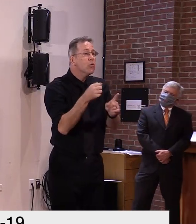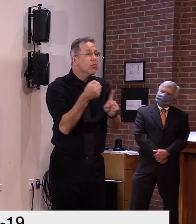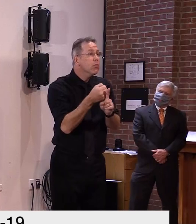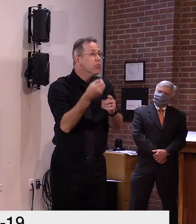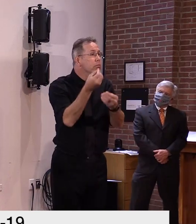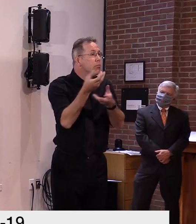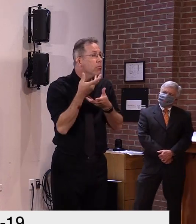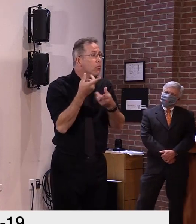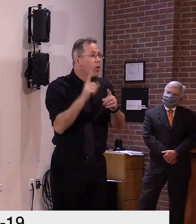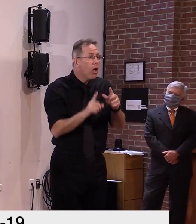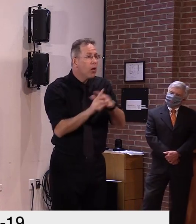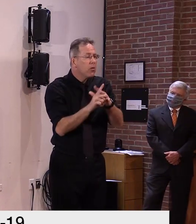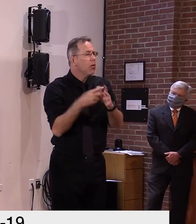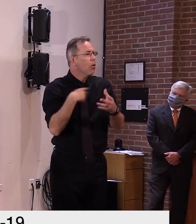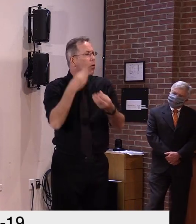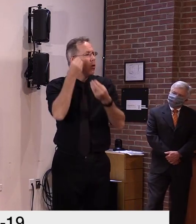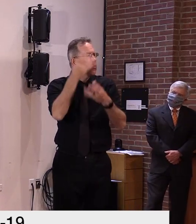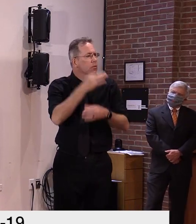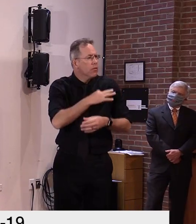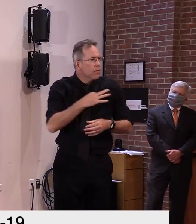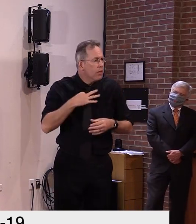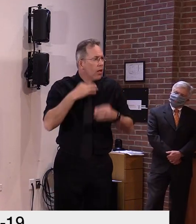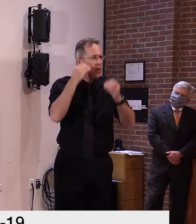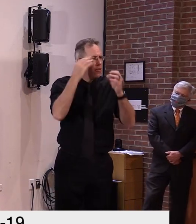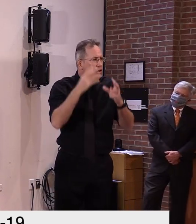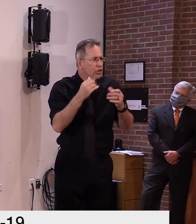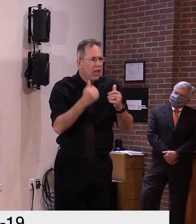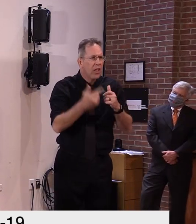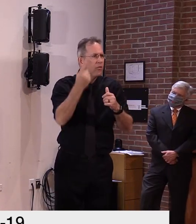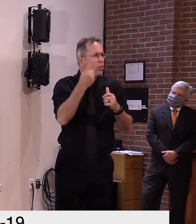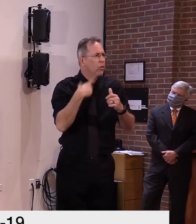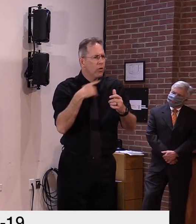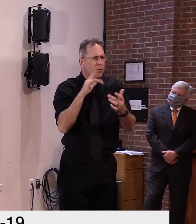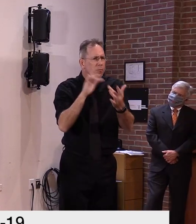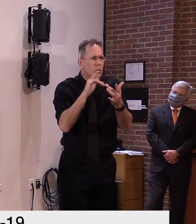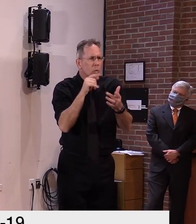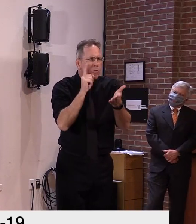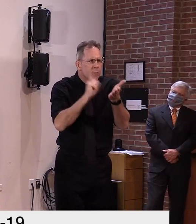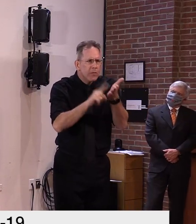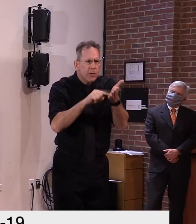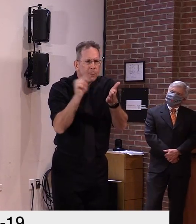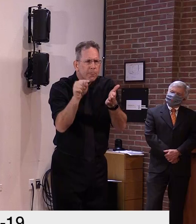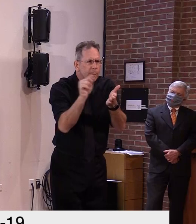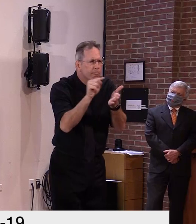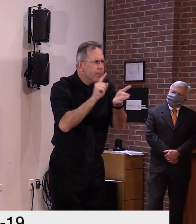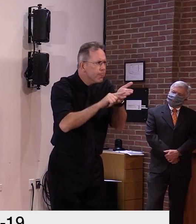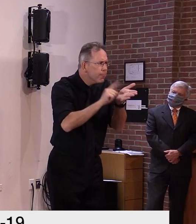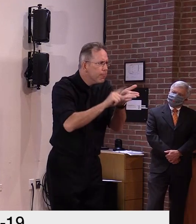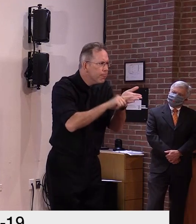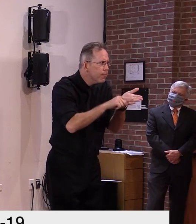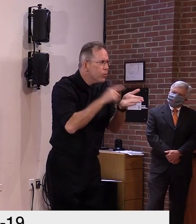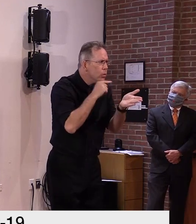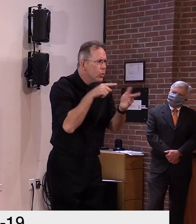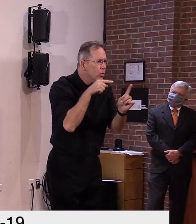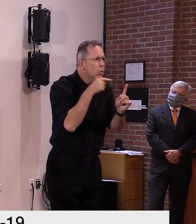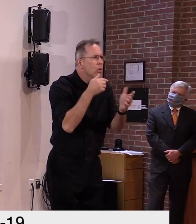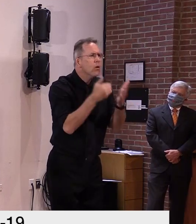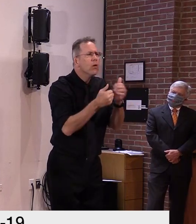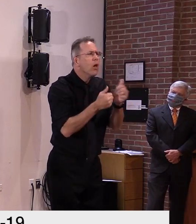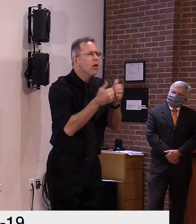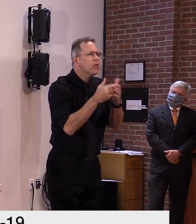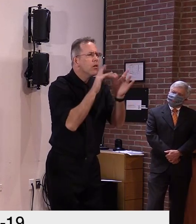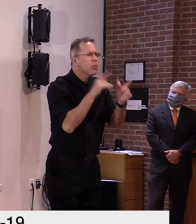in the closest contact with the index case and who may have had more peripheral contact that wouldn't